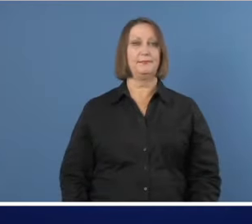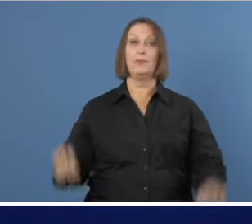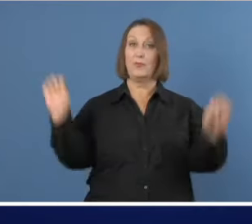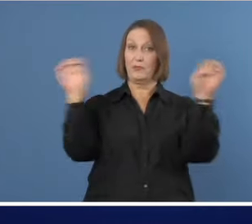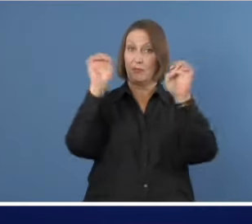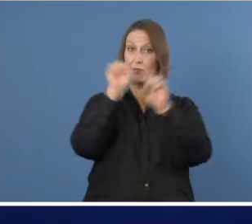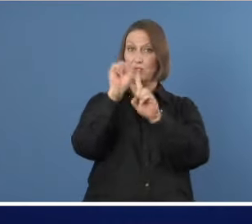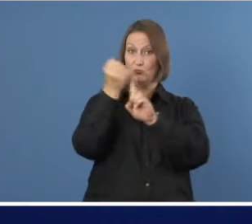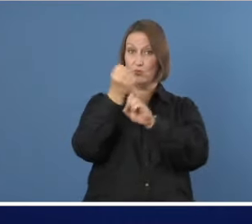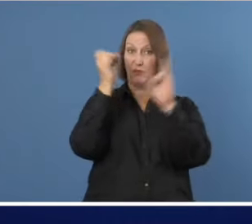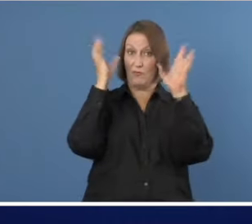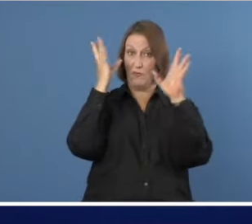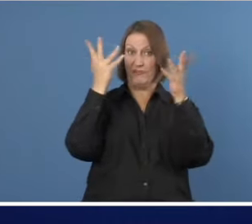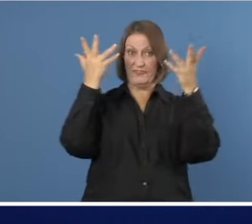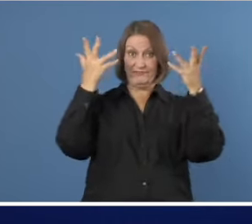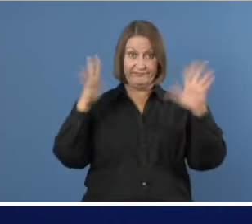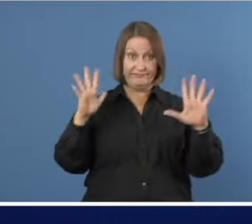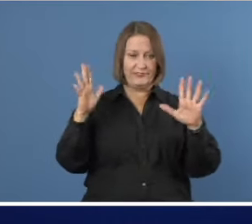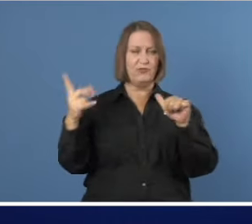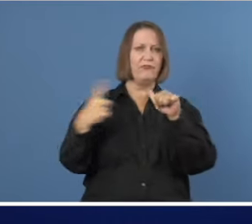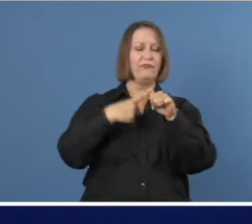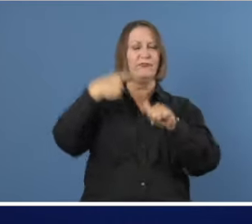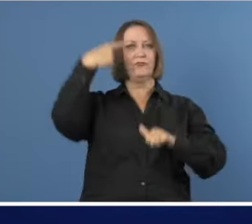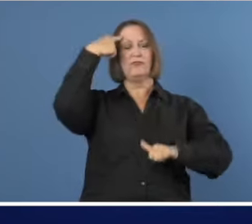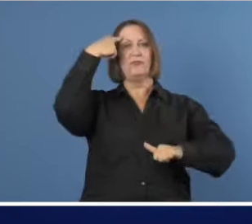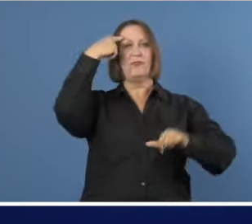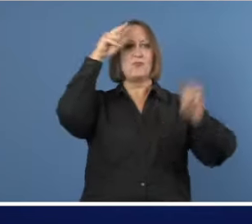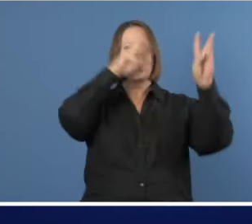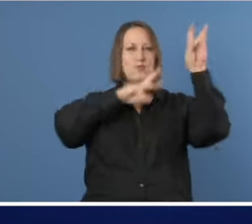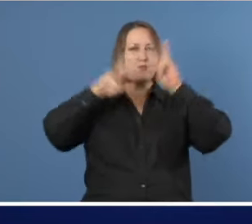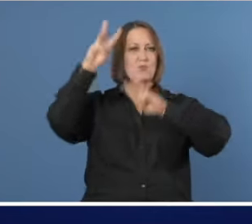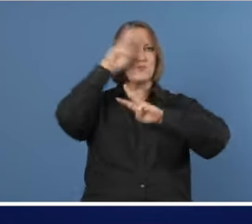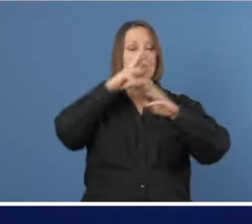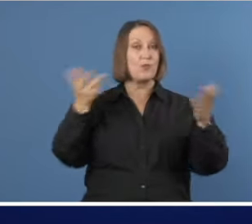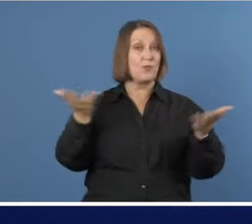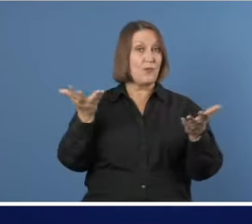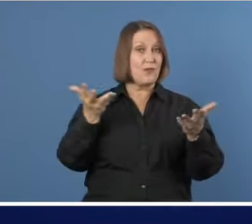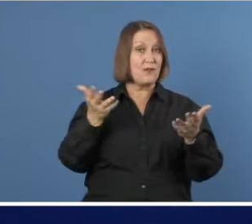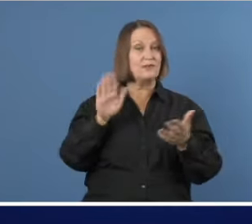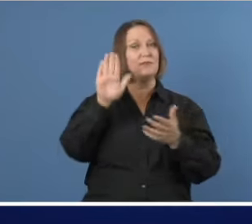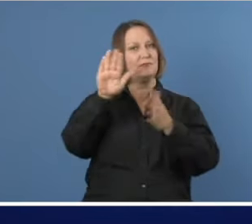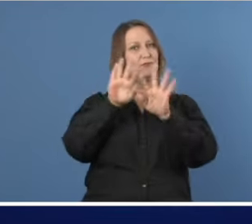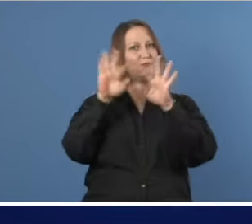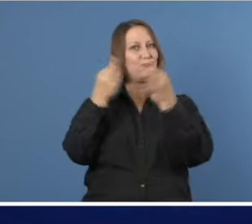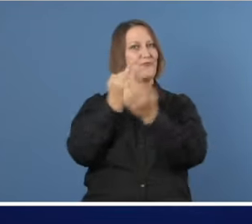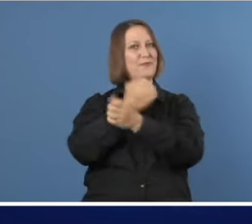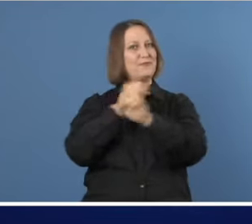Your first concern after a disaster is your family's health and safety.